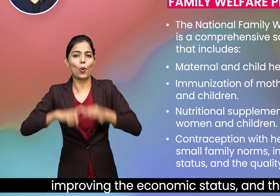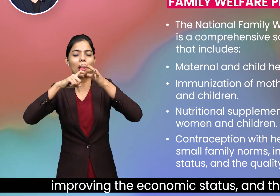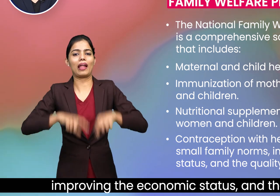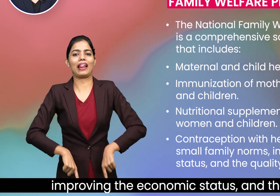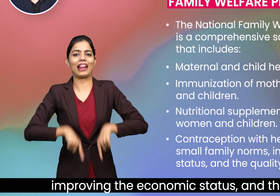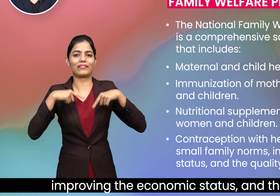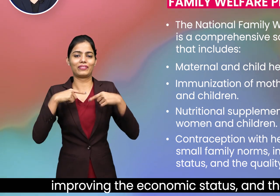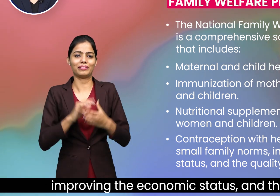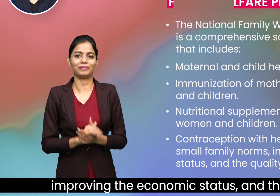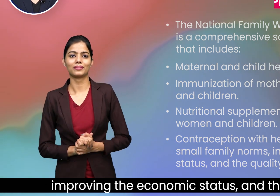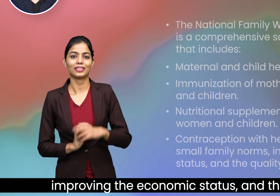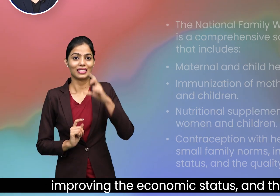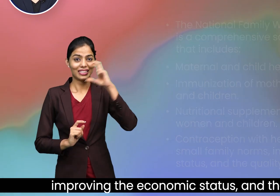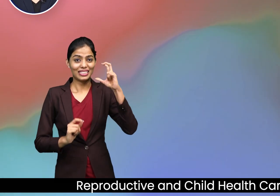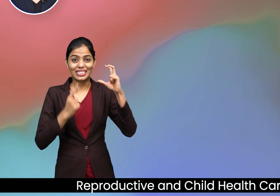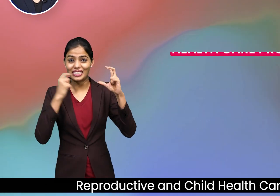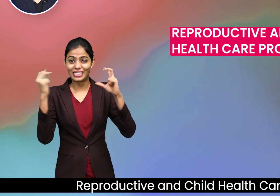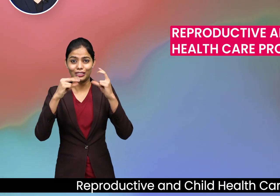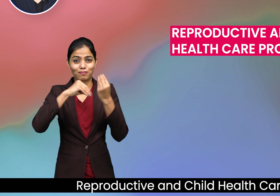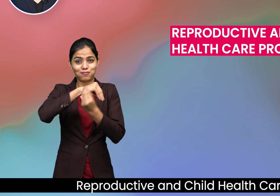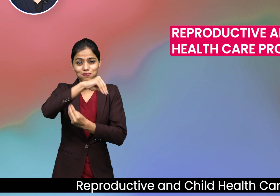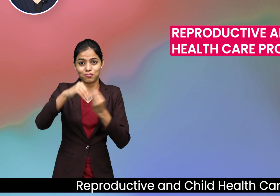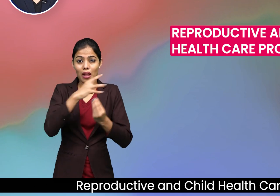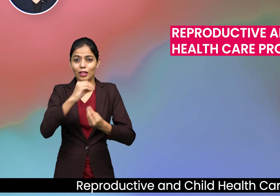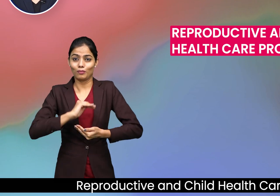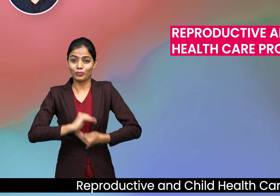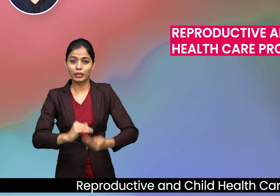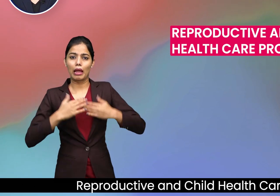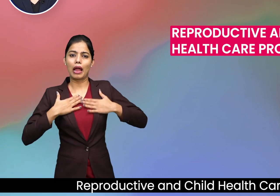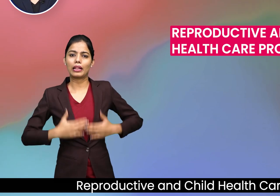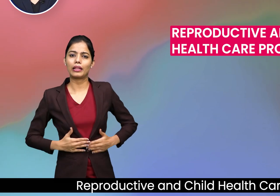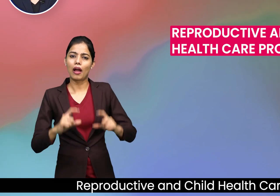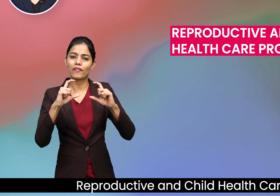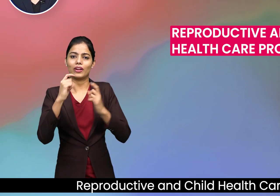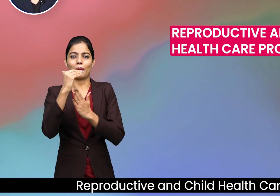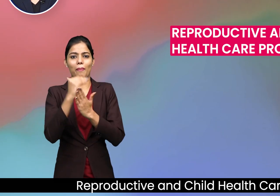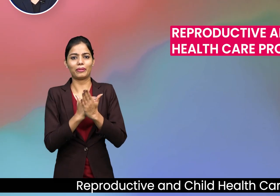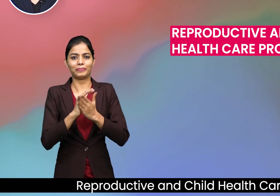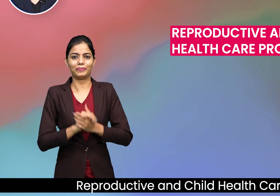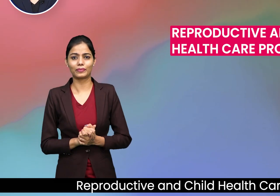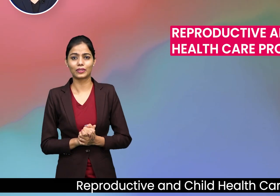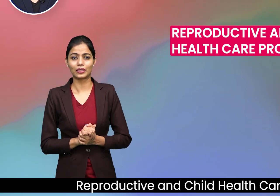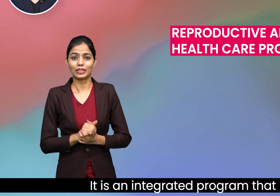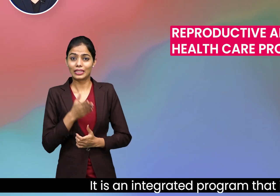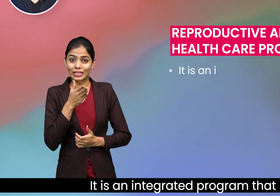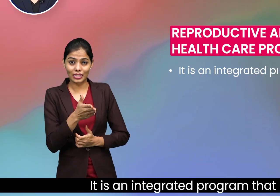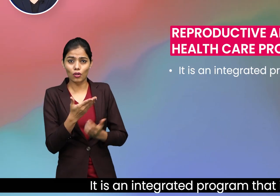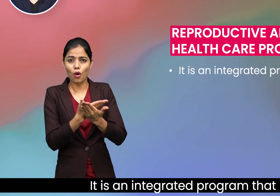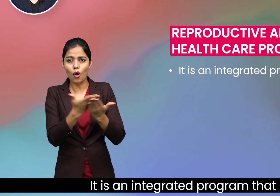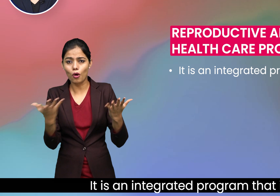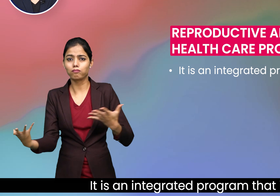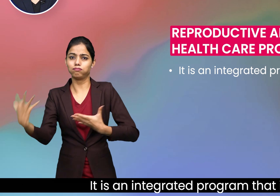and the quality of life, reproductive and child health care program. It is